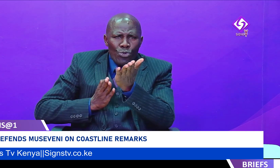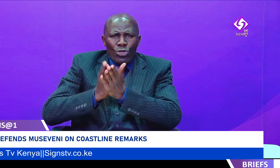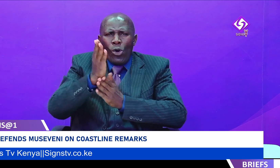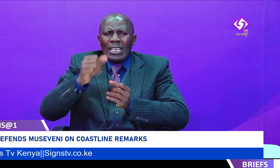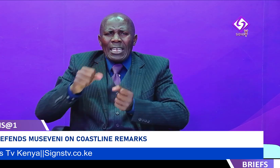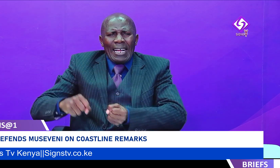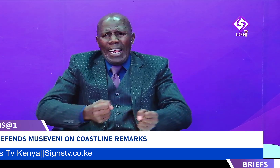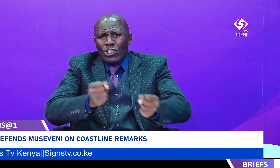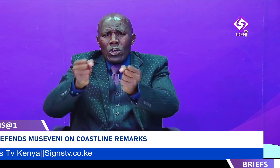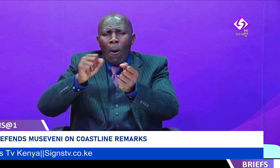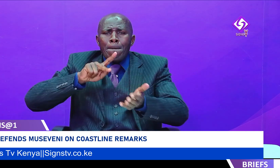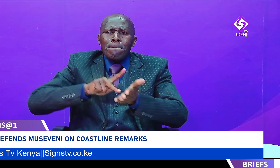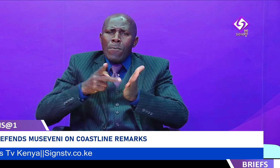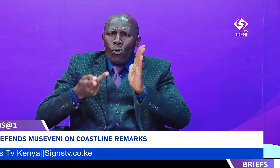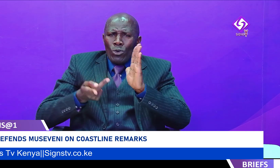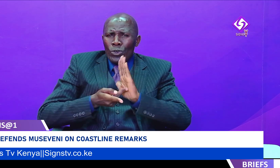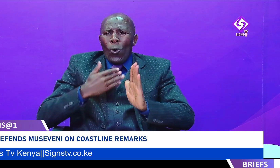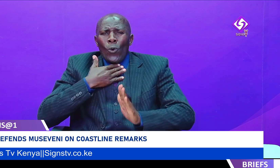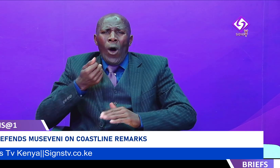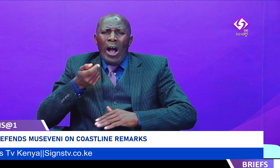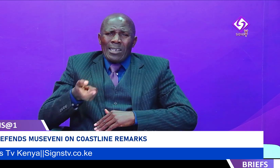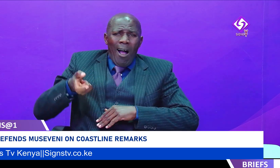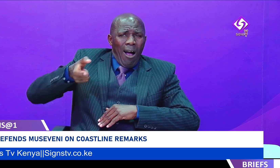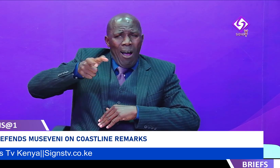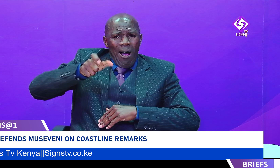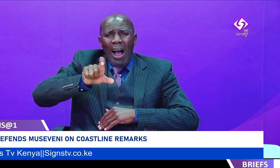like extending the pipeline, roads,